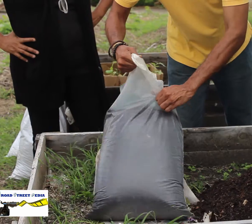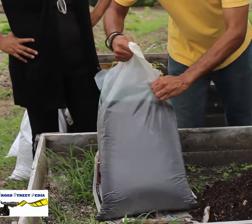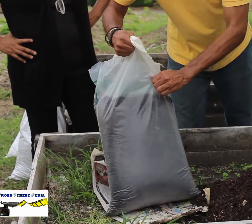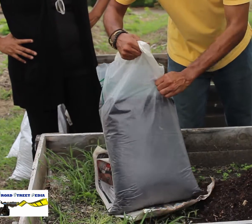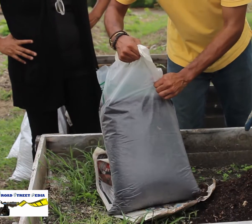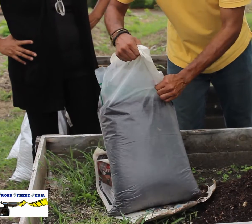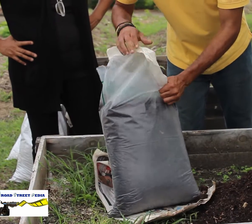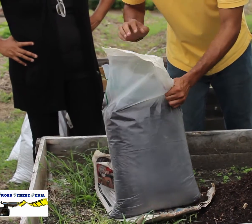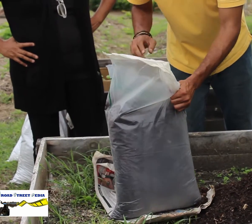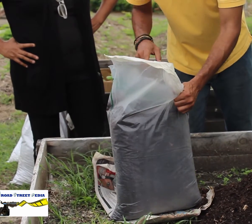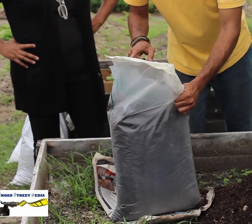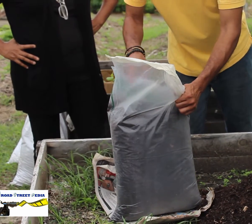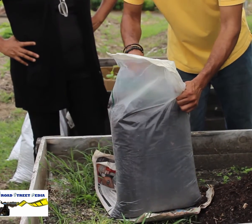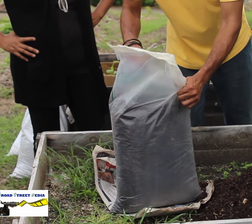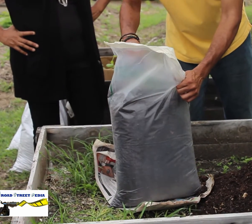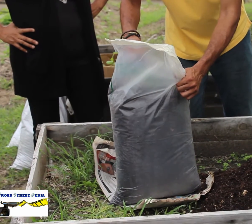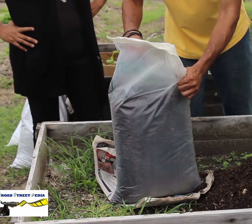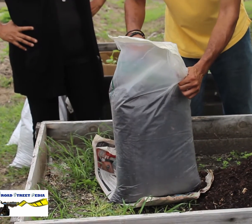Another compost along.